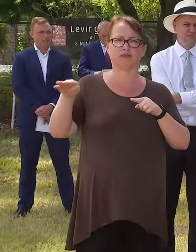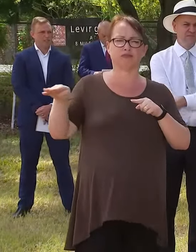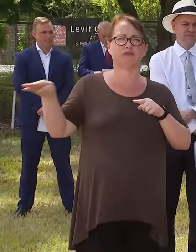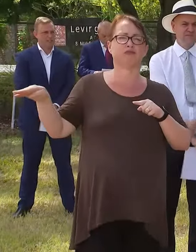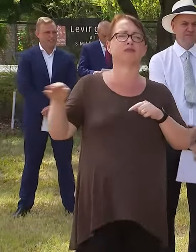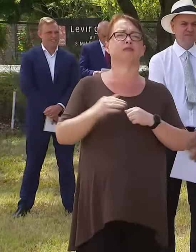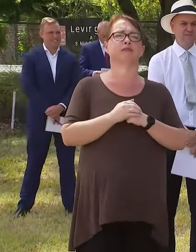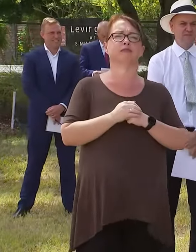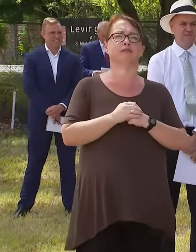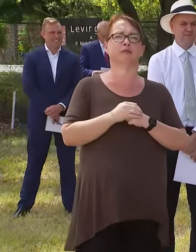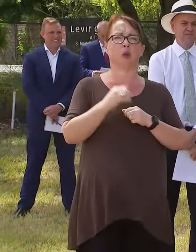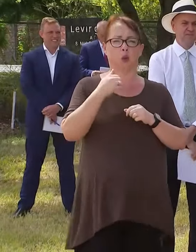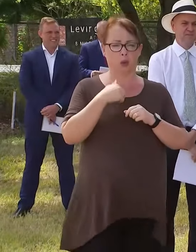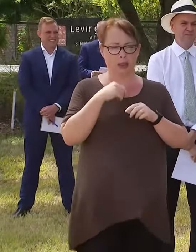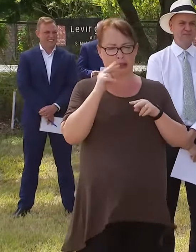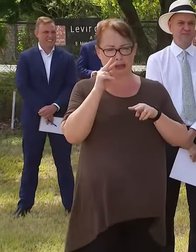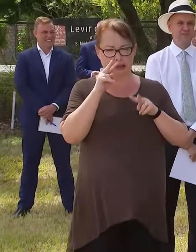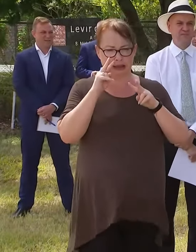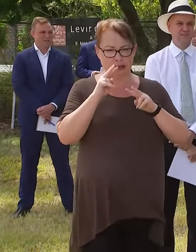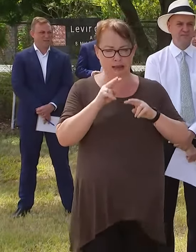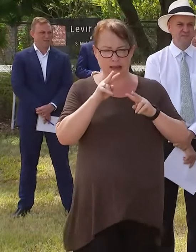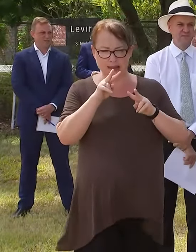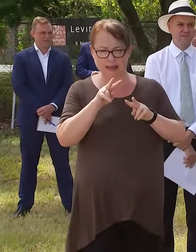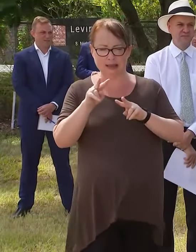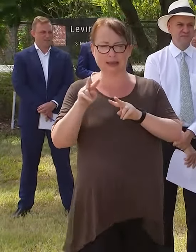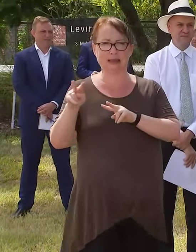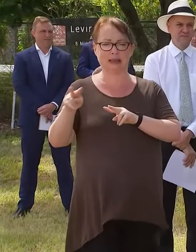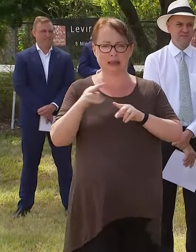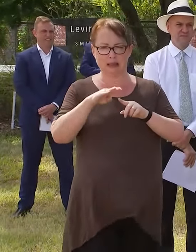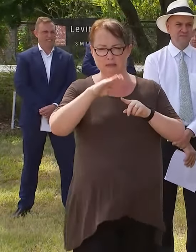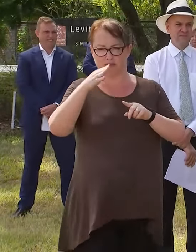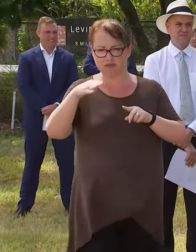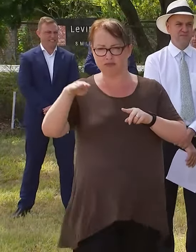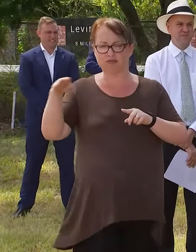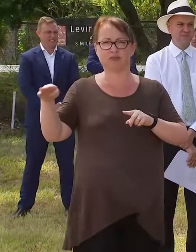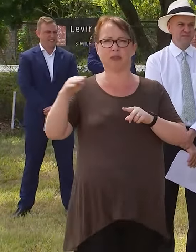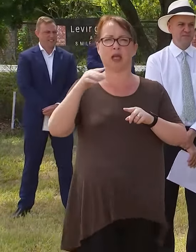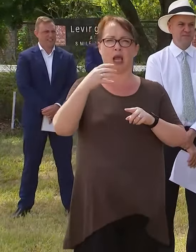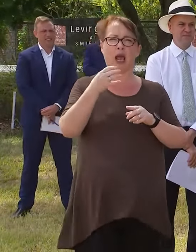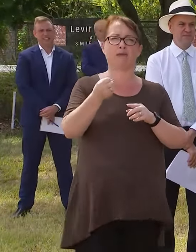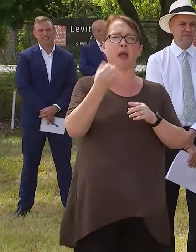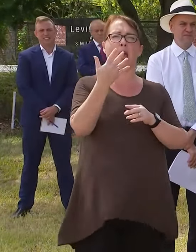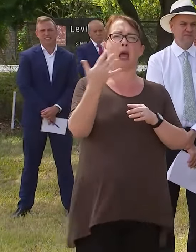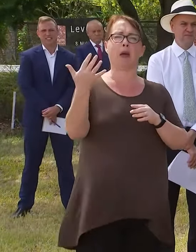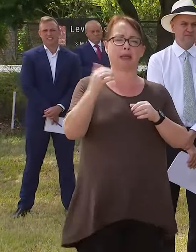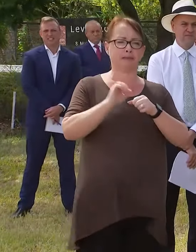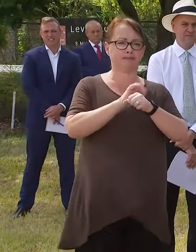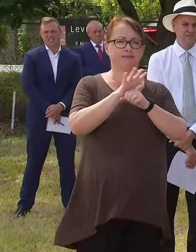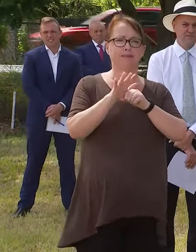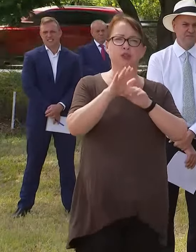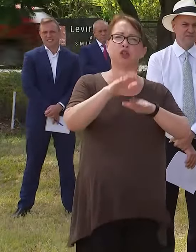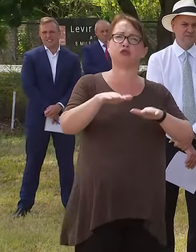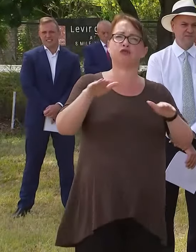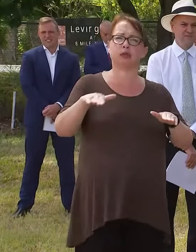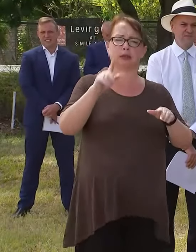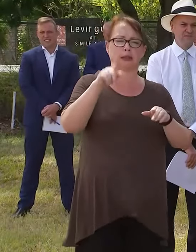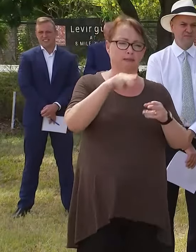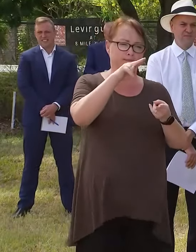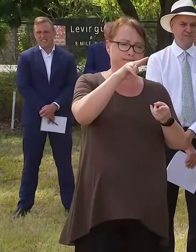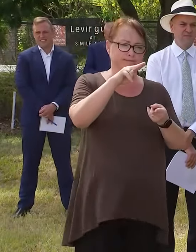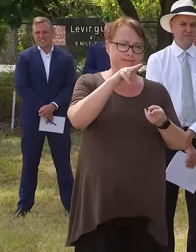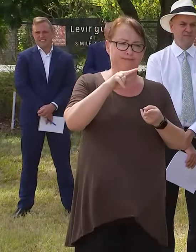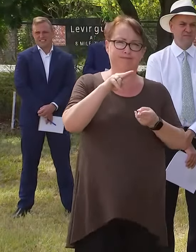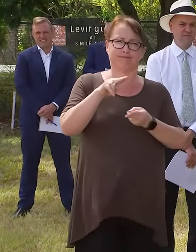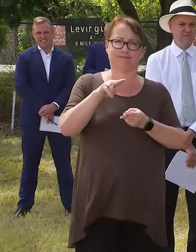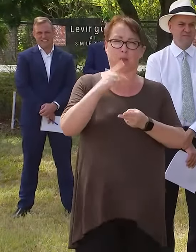our modelling is showing we're still seeing a decline in the number of positive cases across children as well. So we're not, after